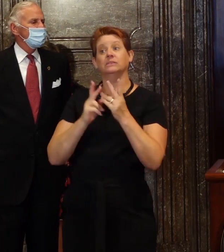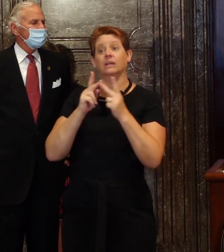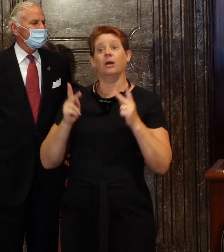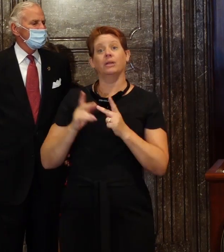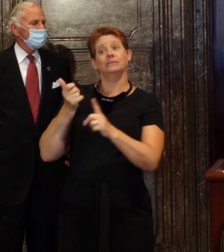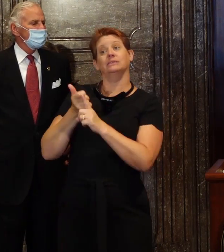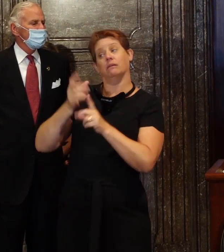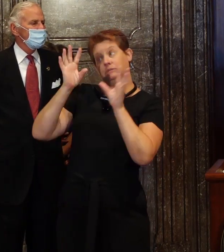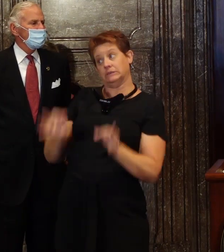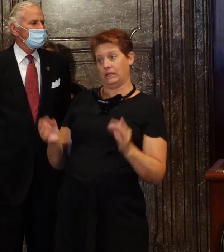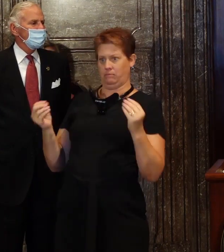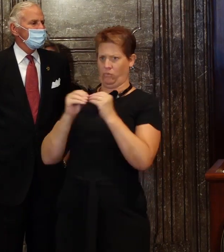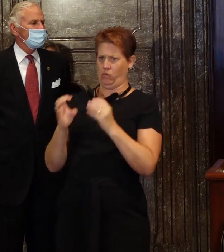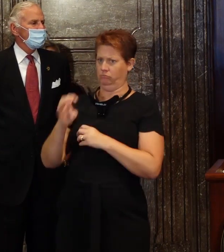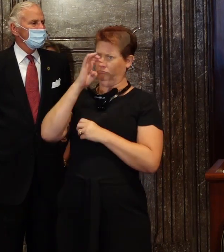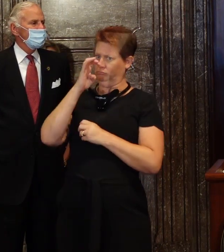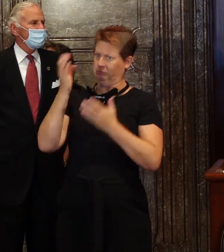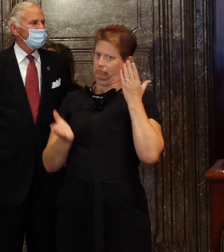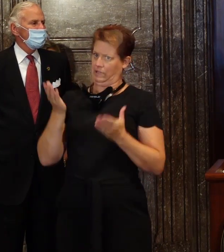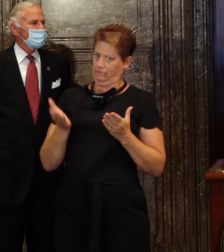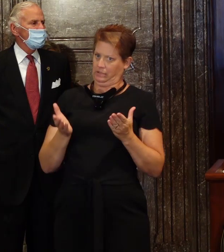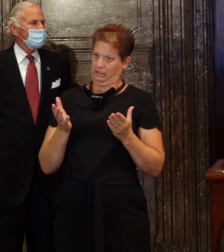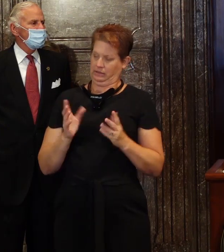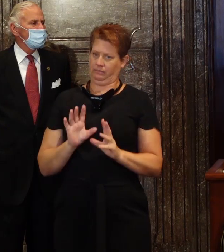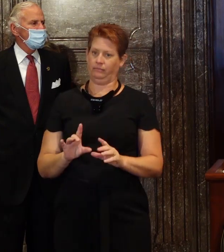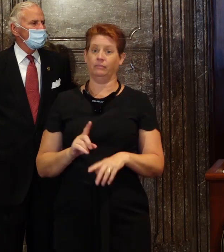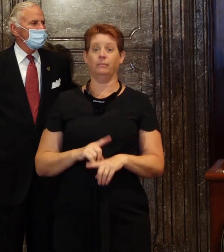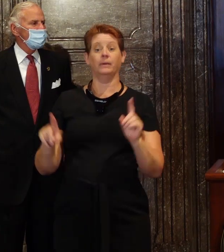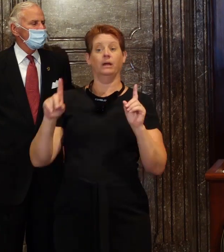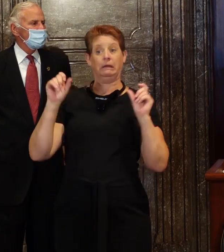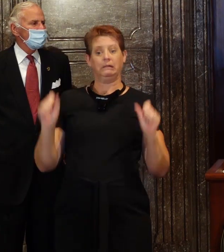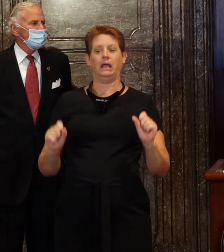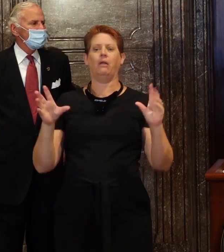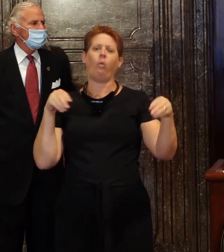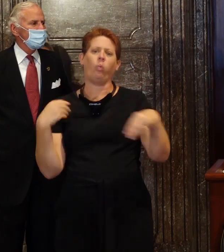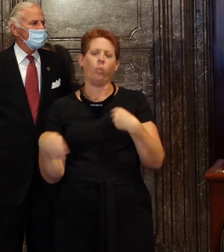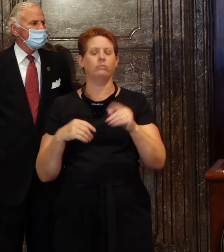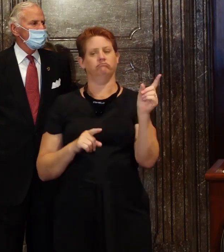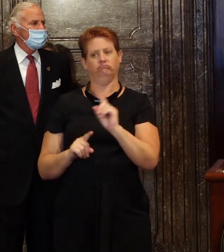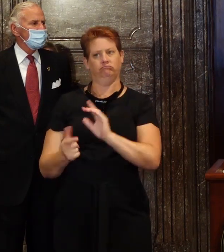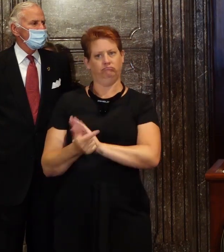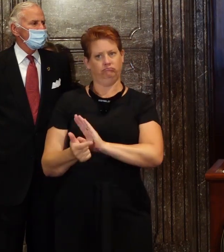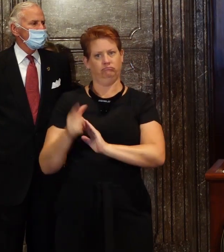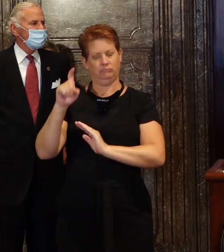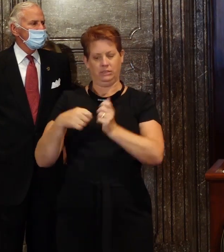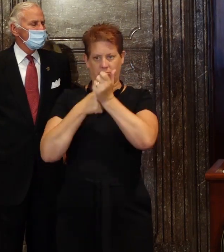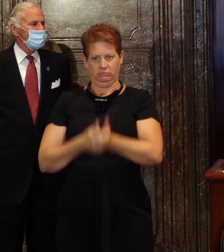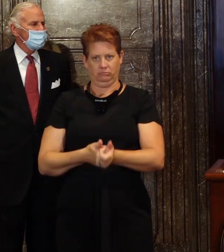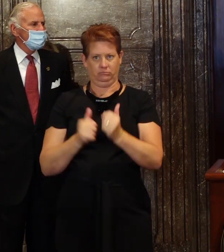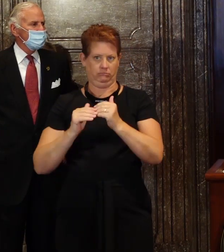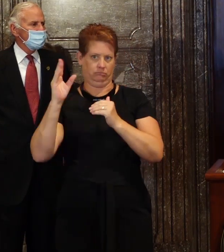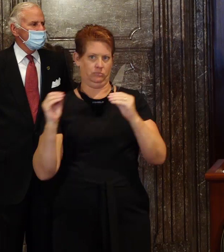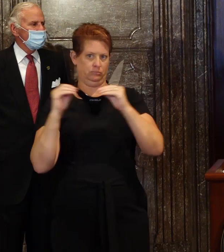these required guidelines, but they are not permitted to be less stringent. Allowance for outdoor